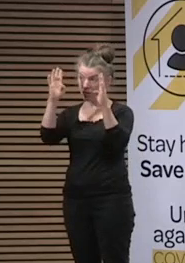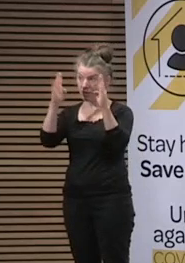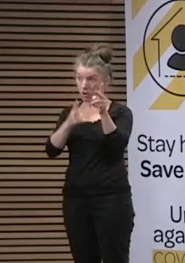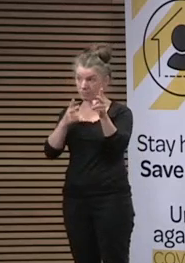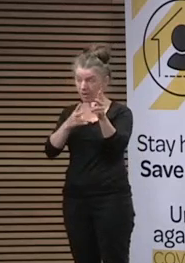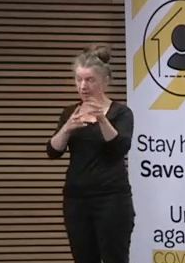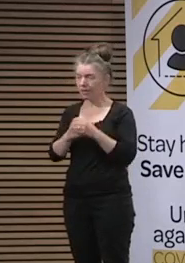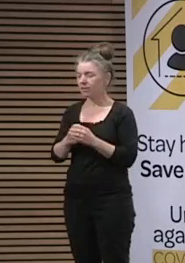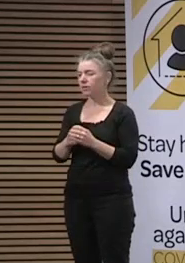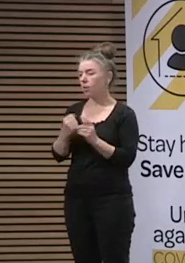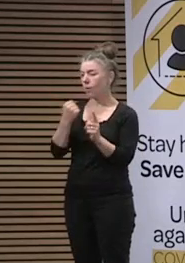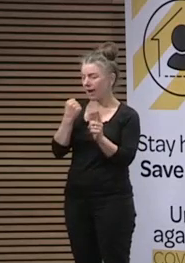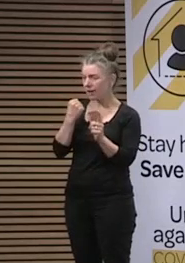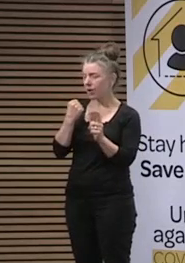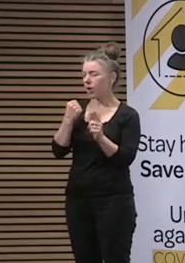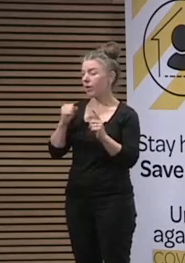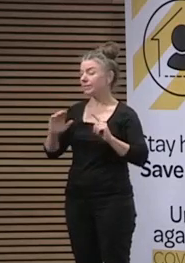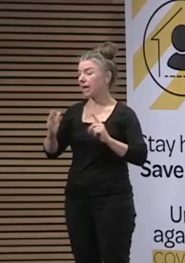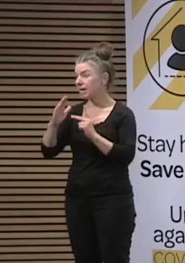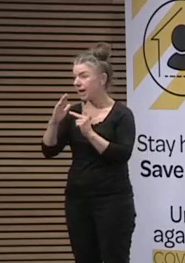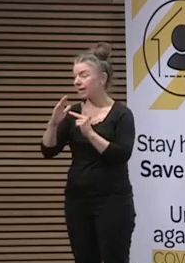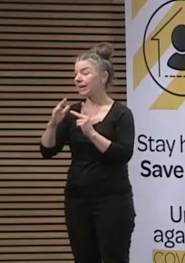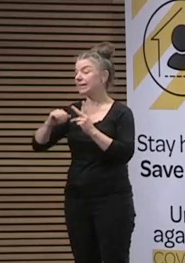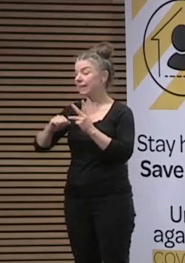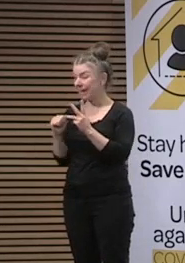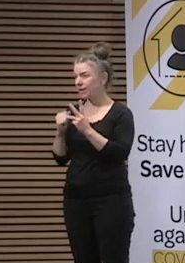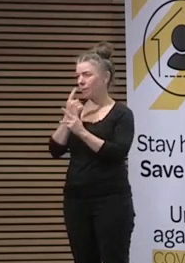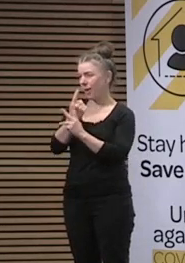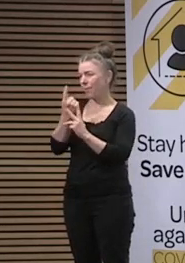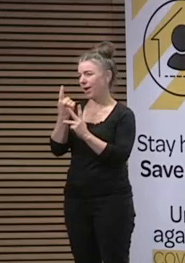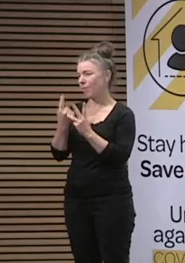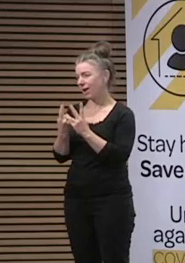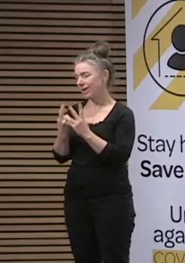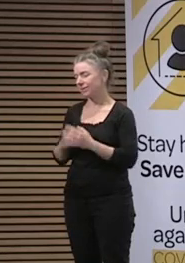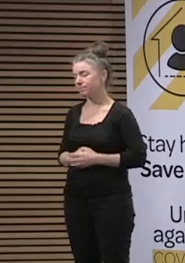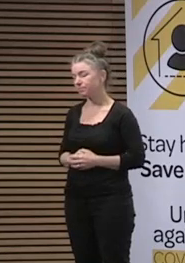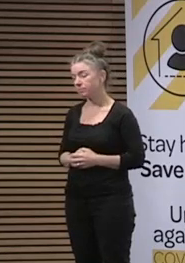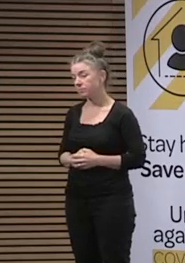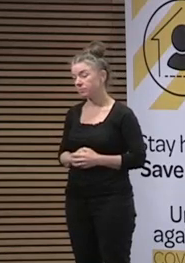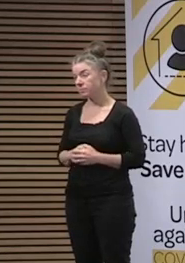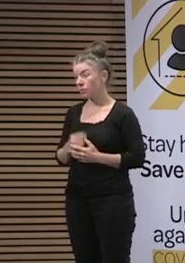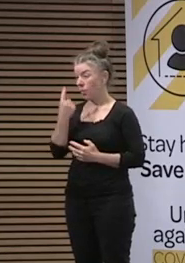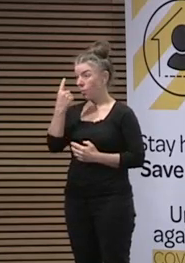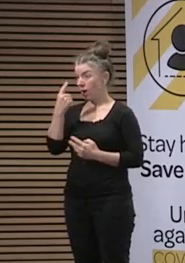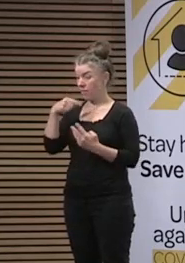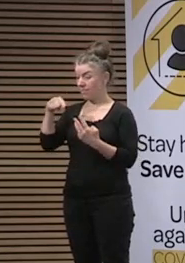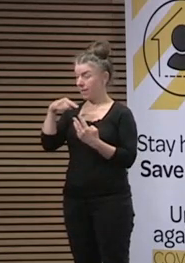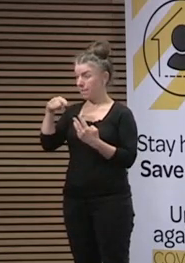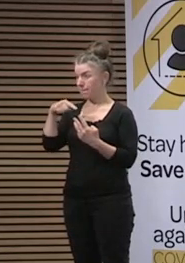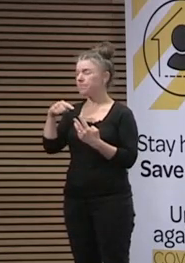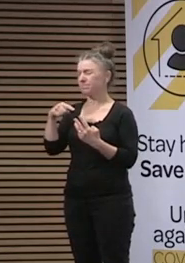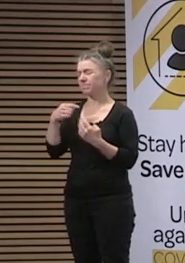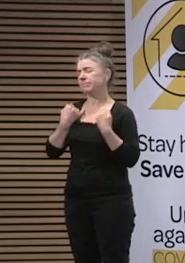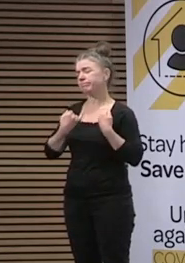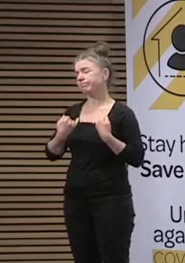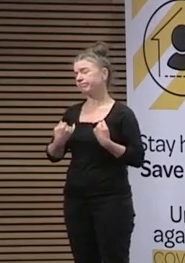Hospital, 1 each in Waikato, Taranaki and Dunedin hospitals. One of those people is in ICU